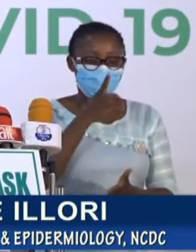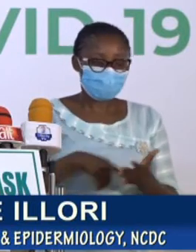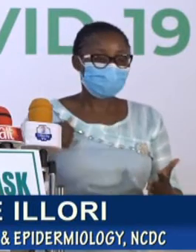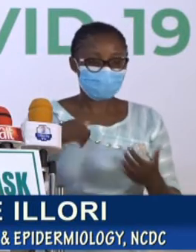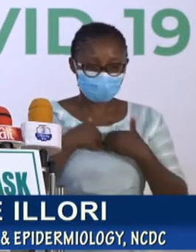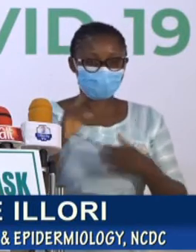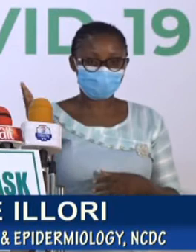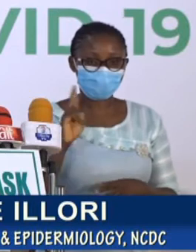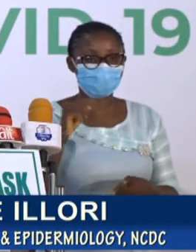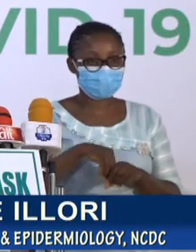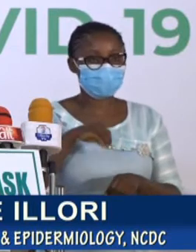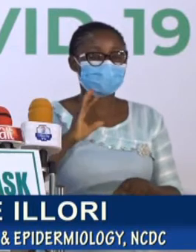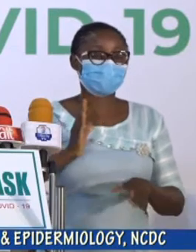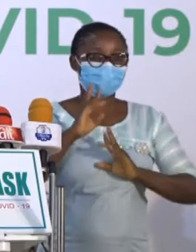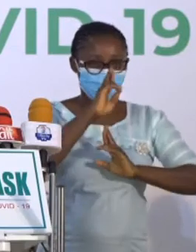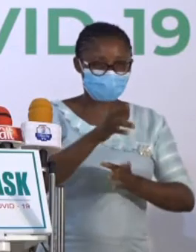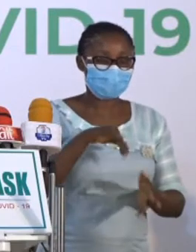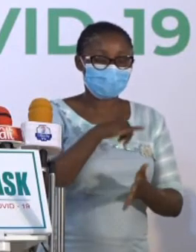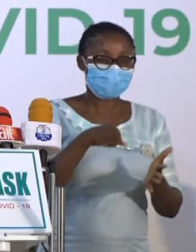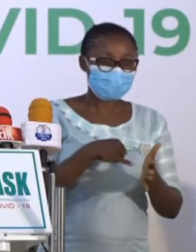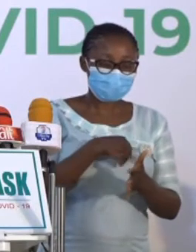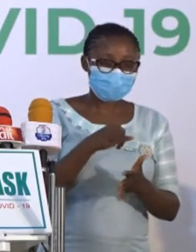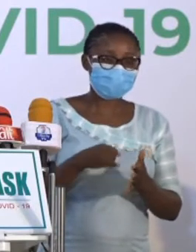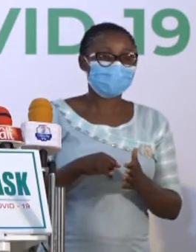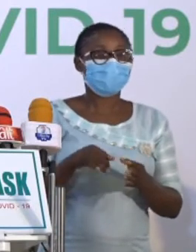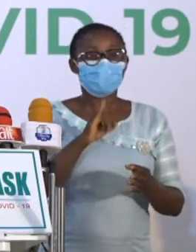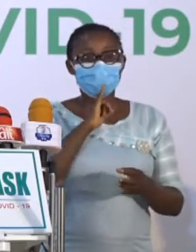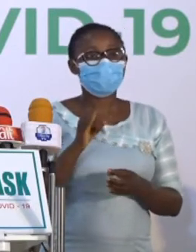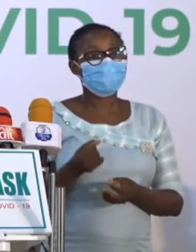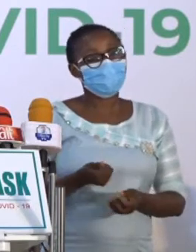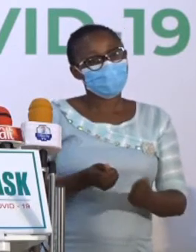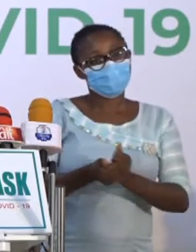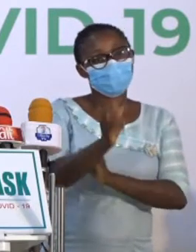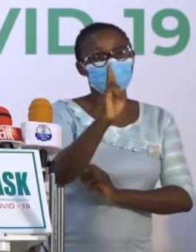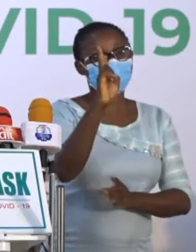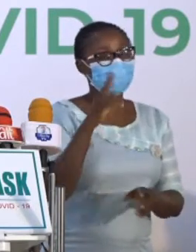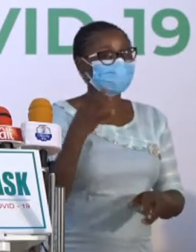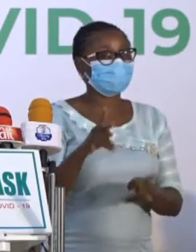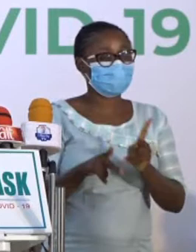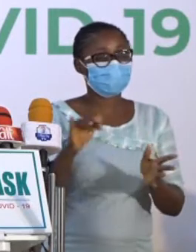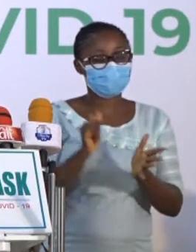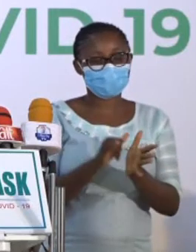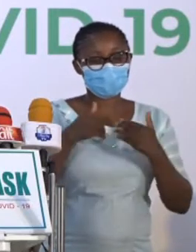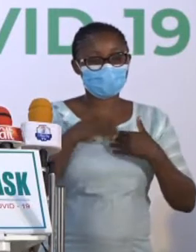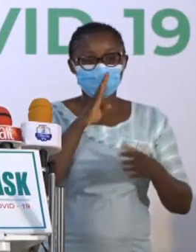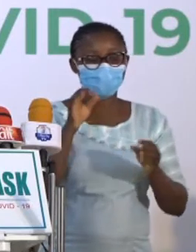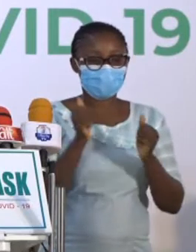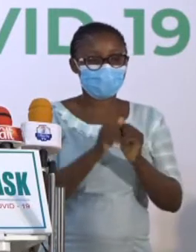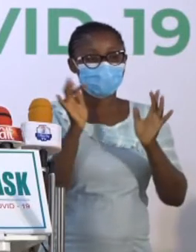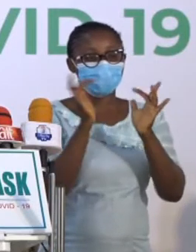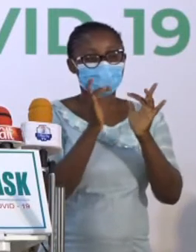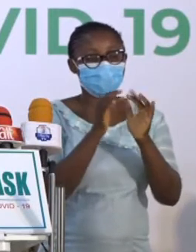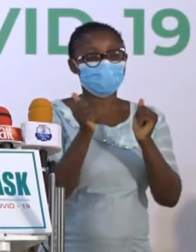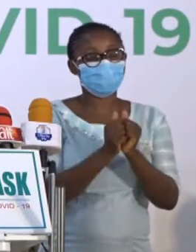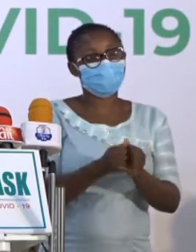response. And this entails follow-up of people that have been in contact with a confirmed case of